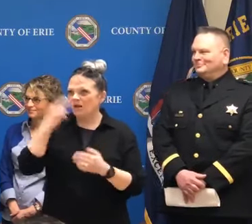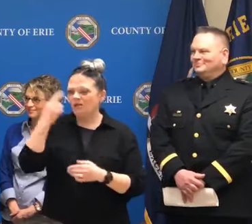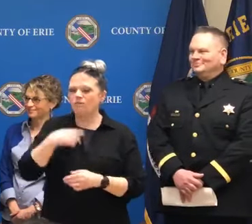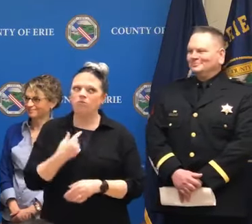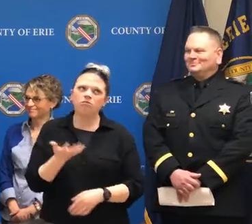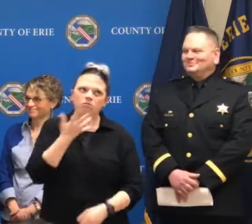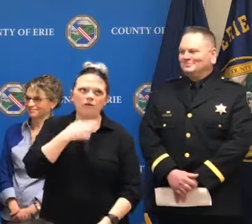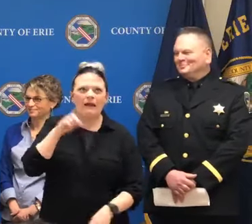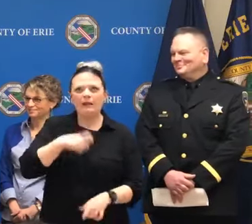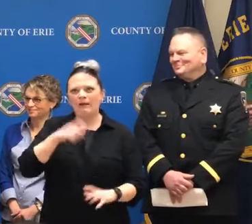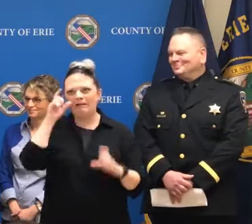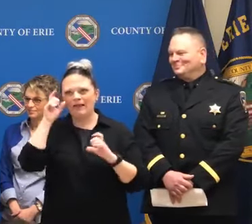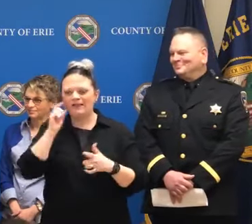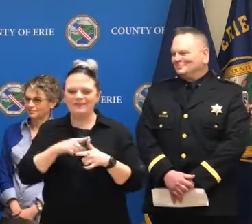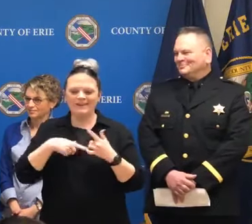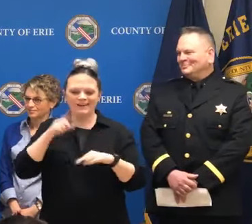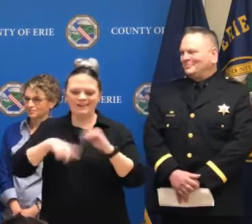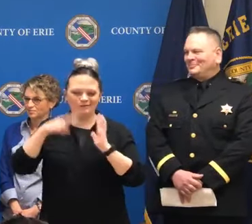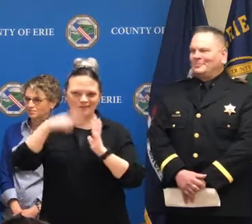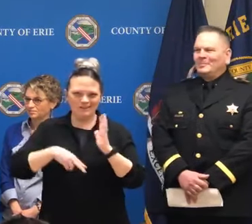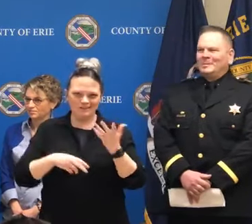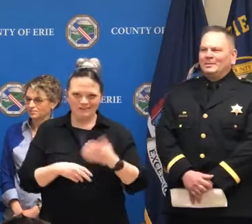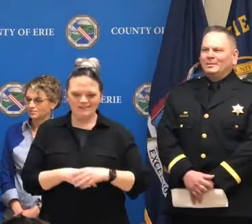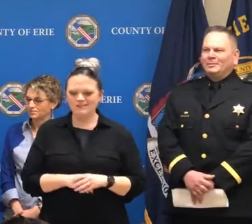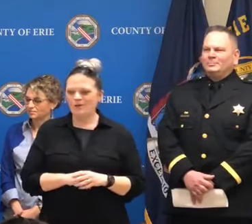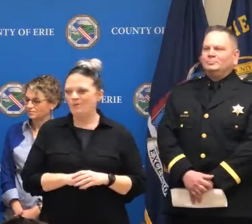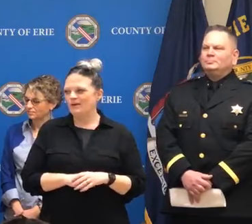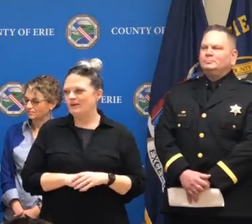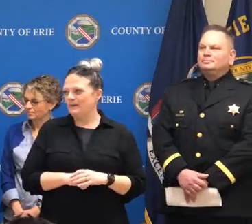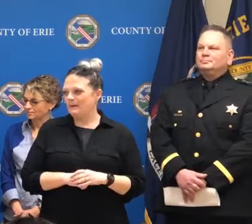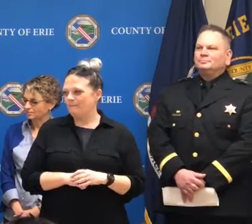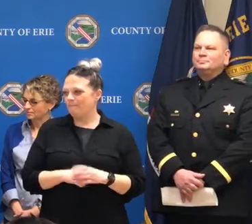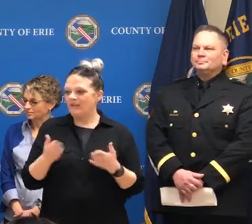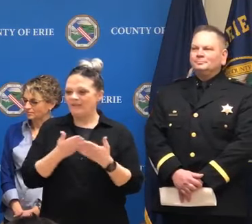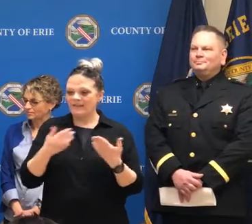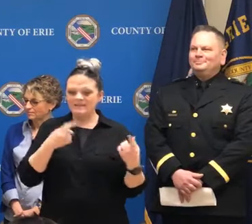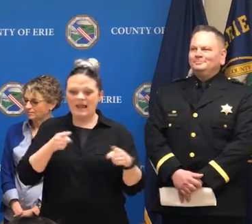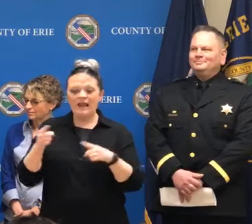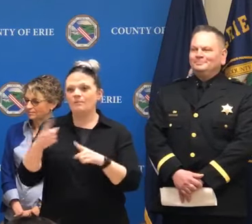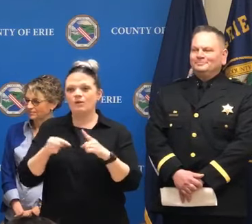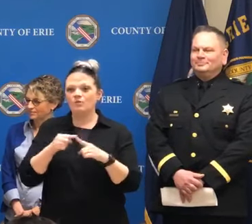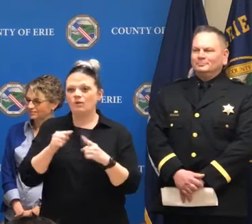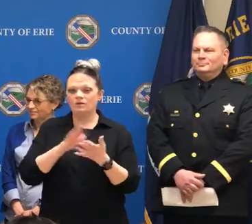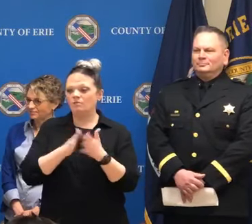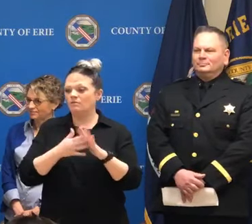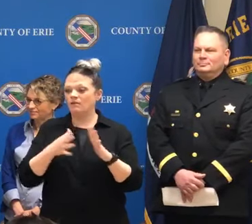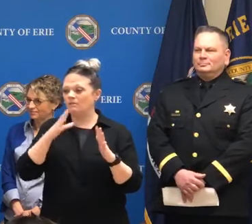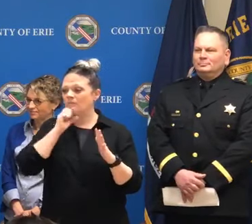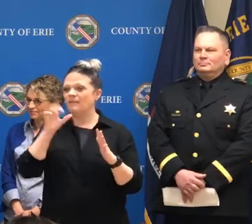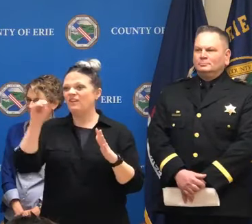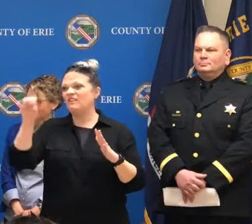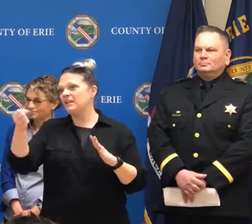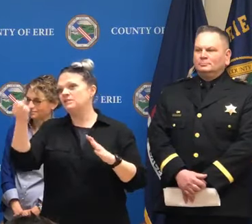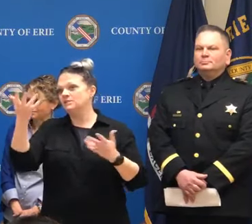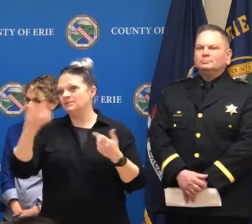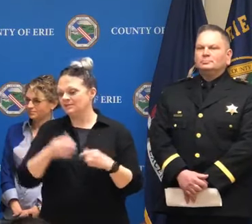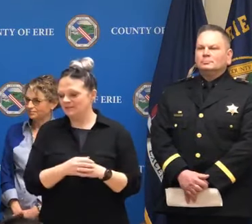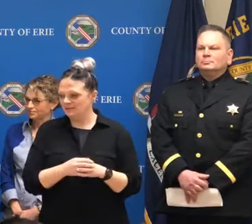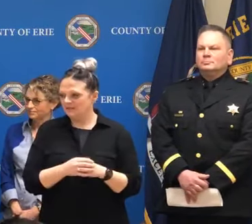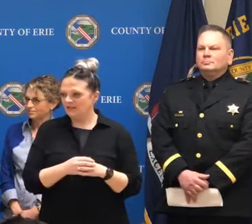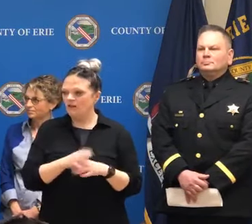glasses. Otherwise, I can't read it. So the things that happen when you turn into your 50s. And of